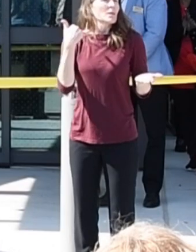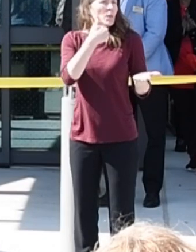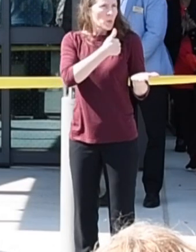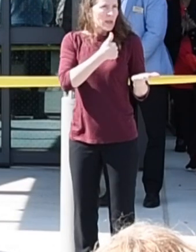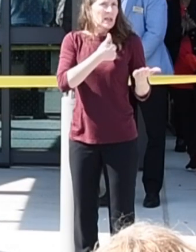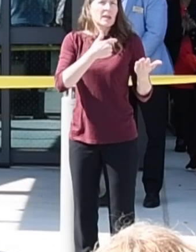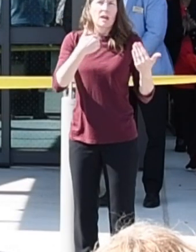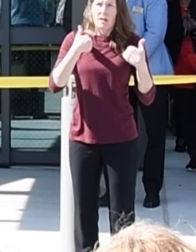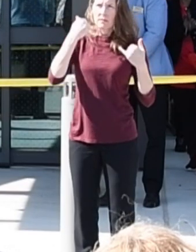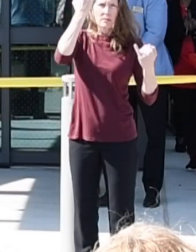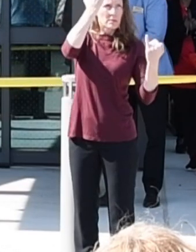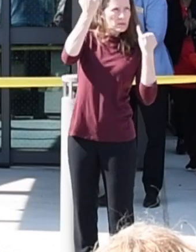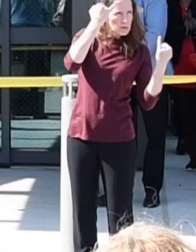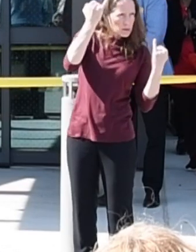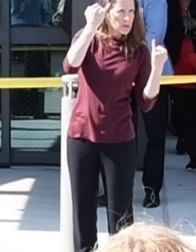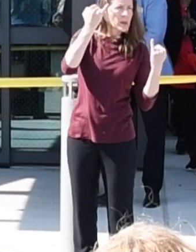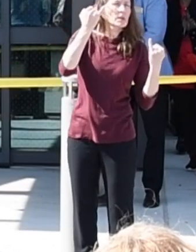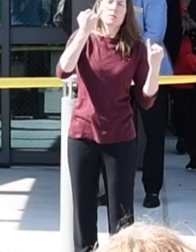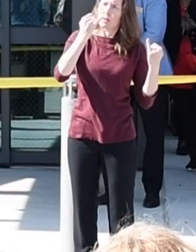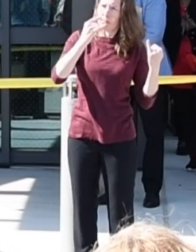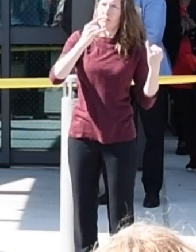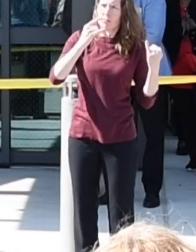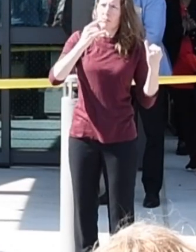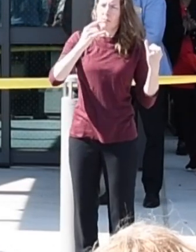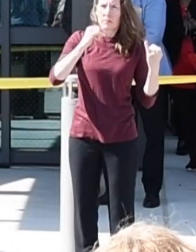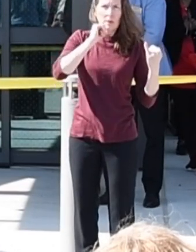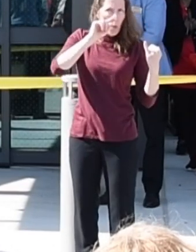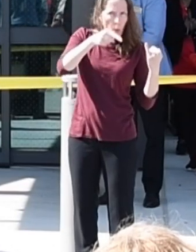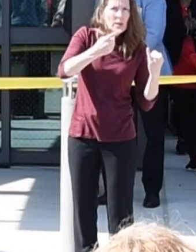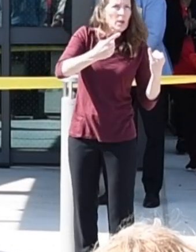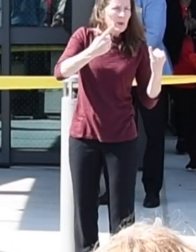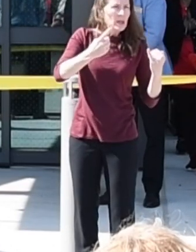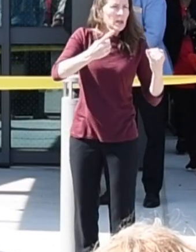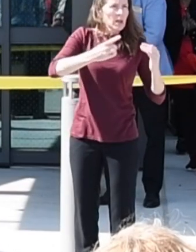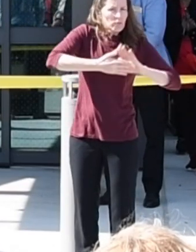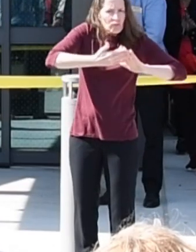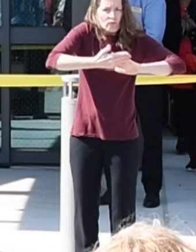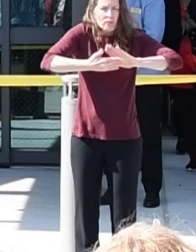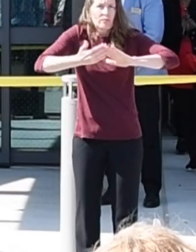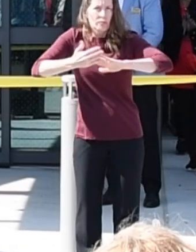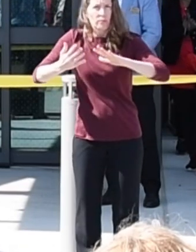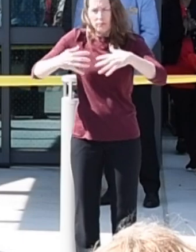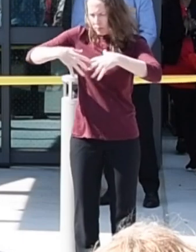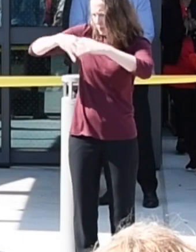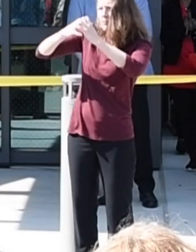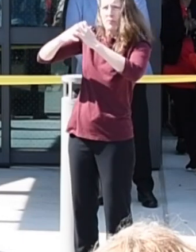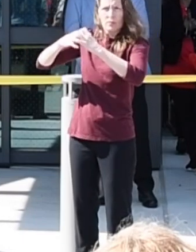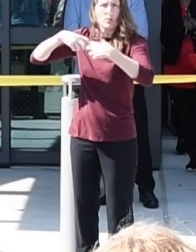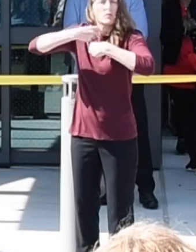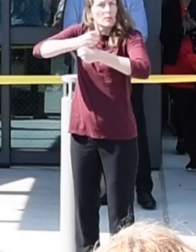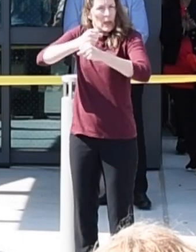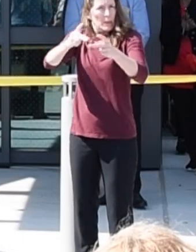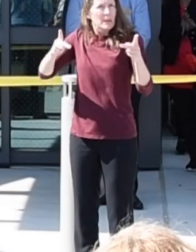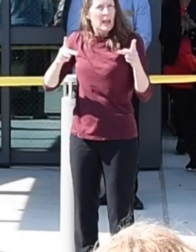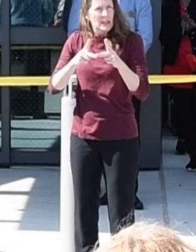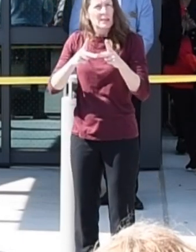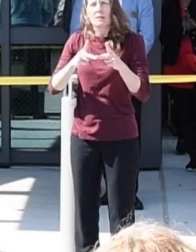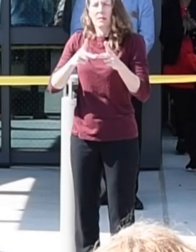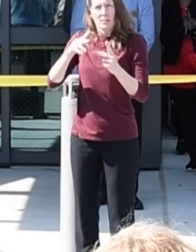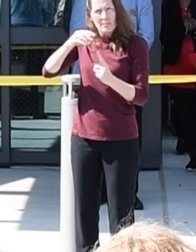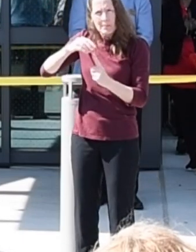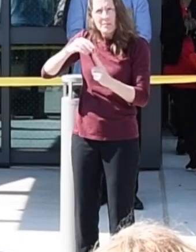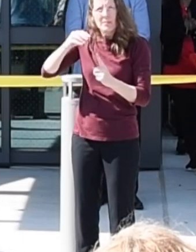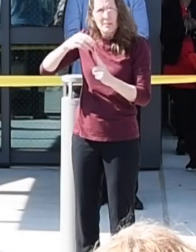forward to empower our older adults, and we create designated places like this for growth